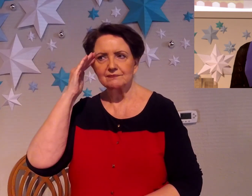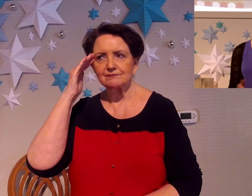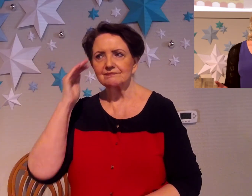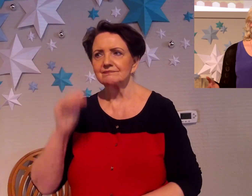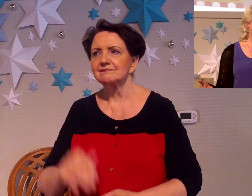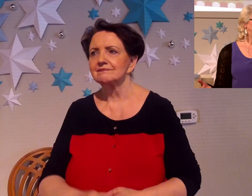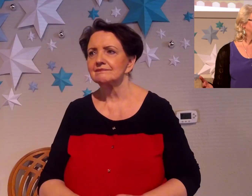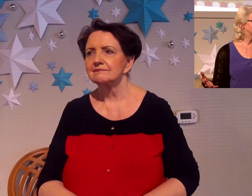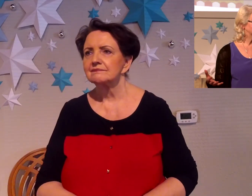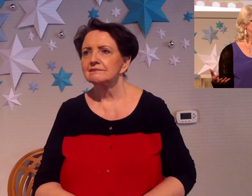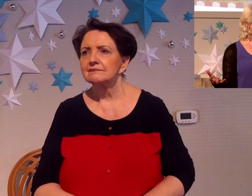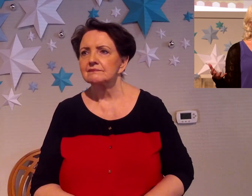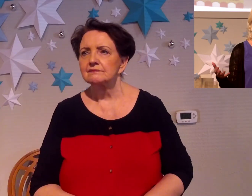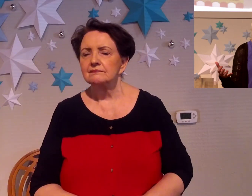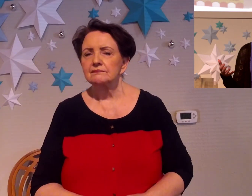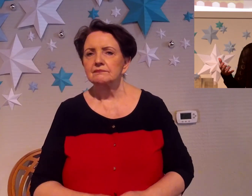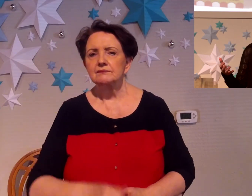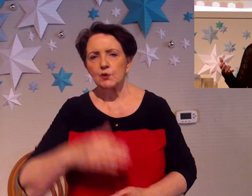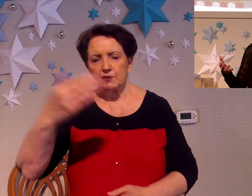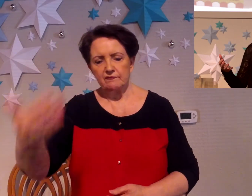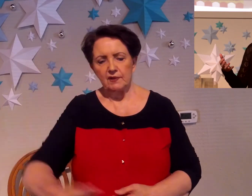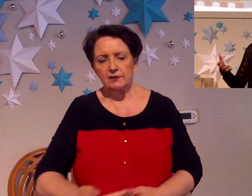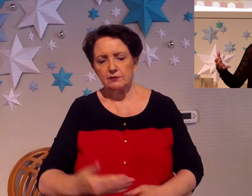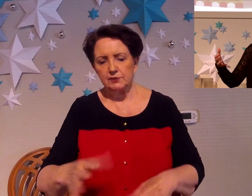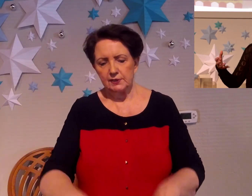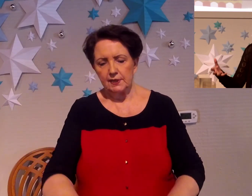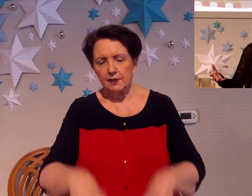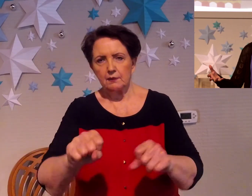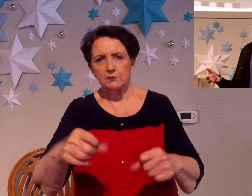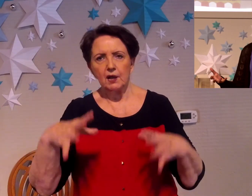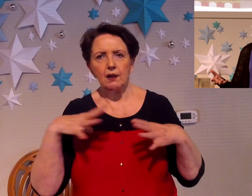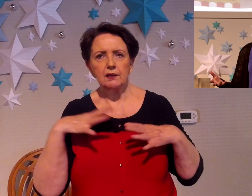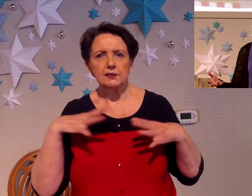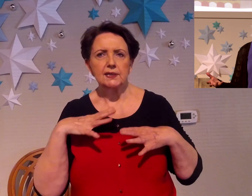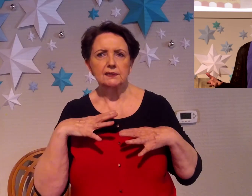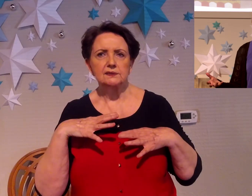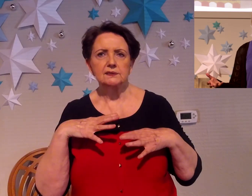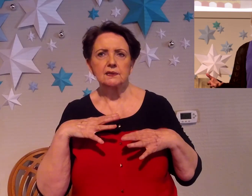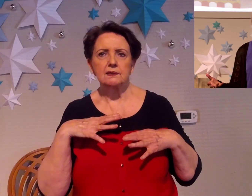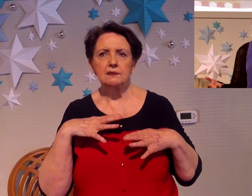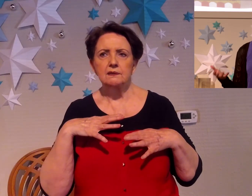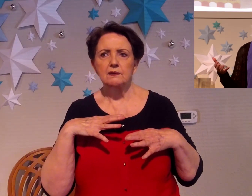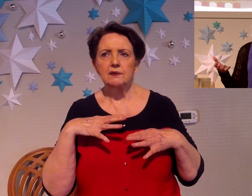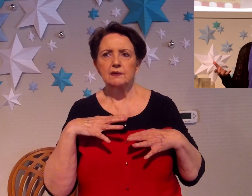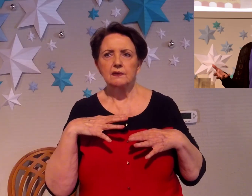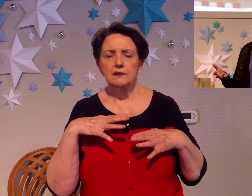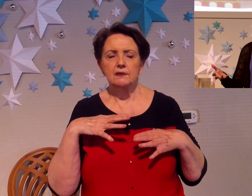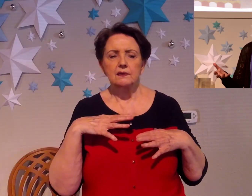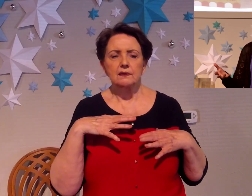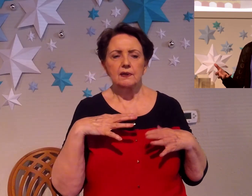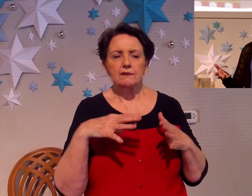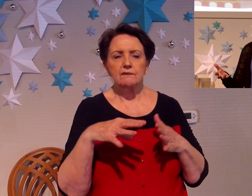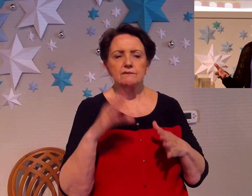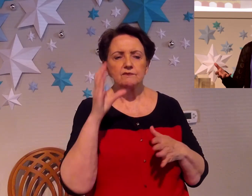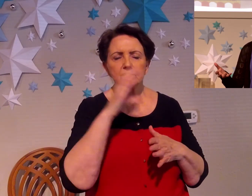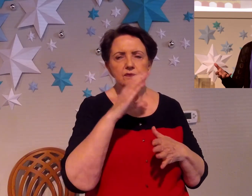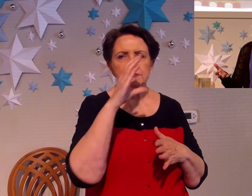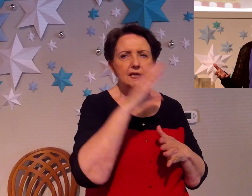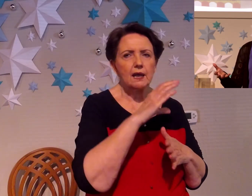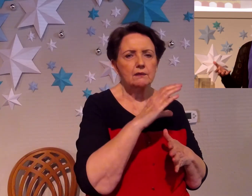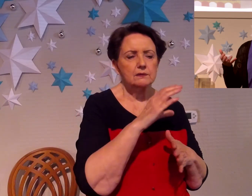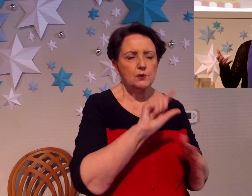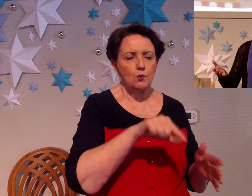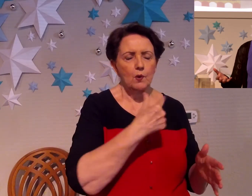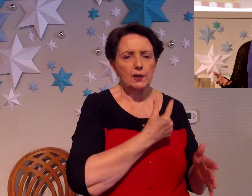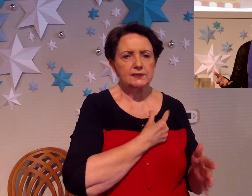So I'm going to invite you to take up the holidays and to seek out those qualities of the divine, and